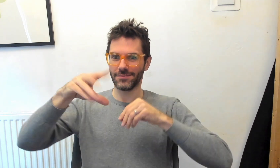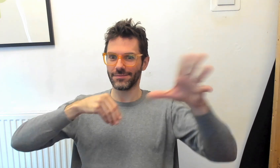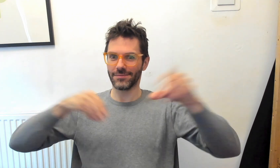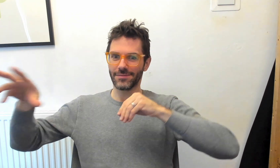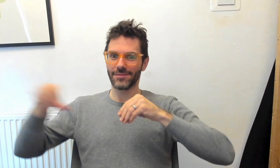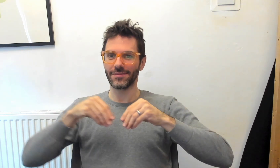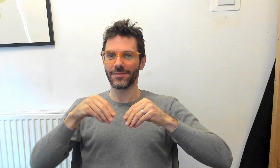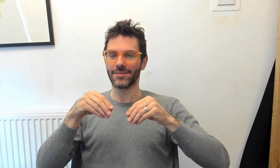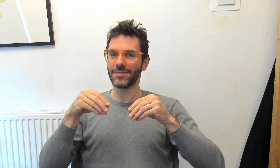be loaded.